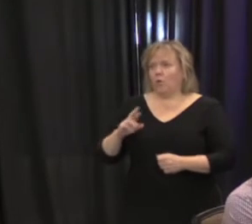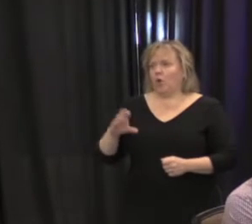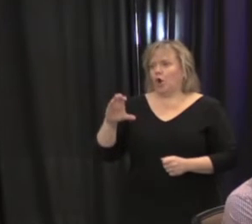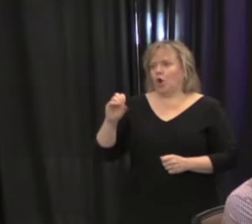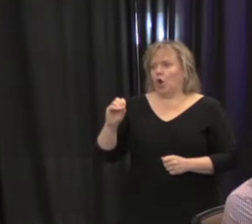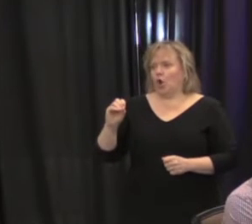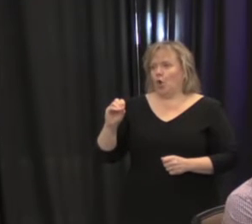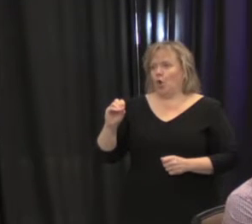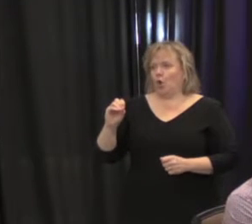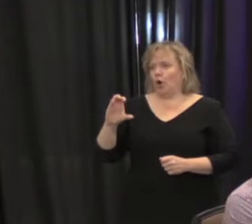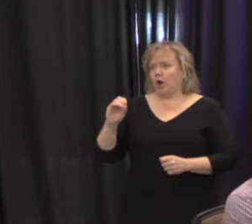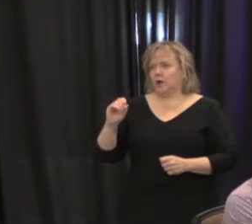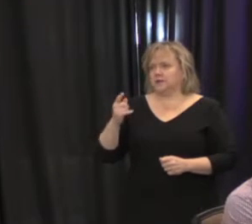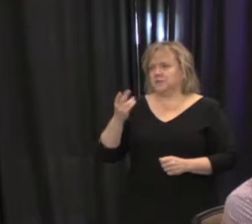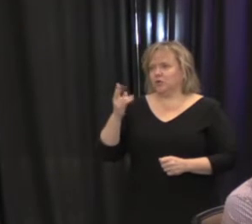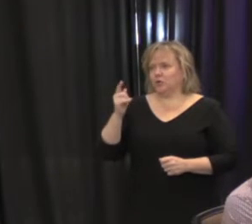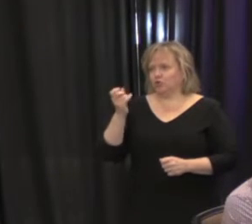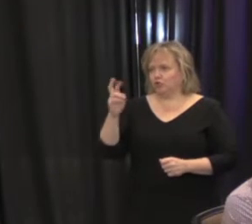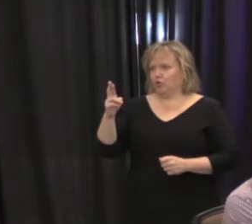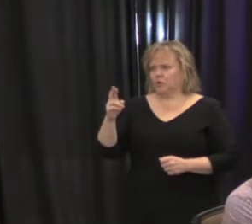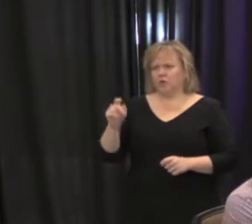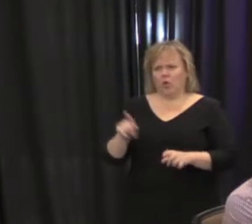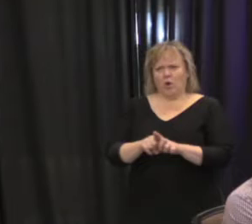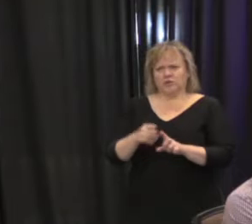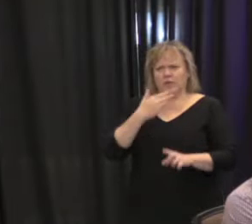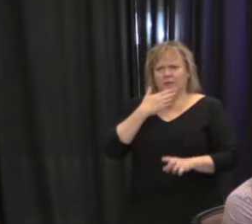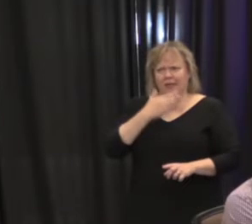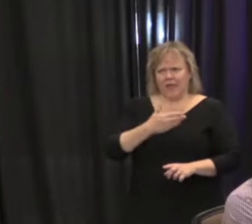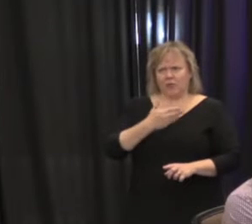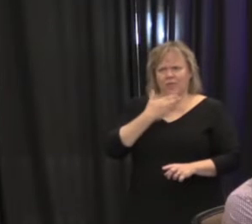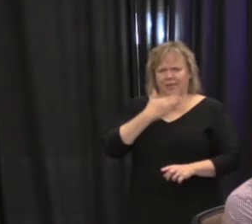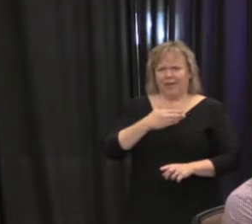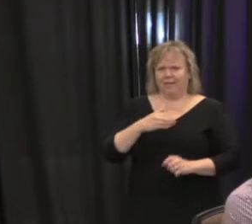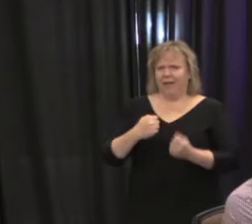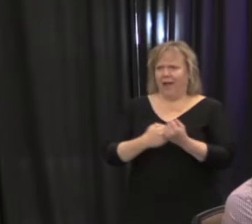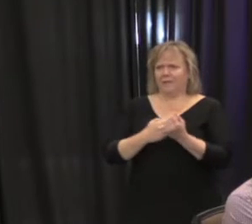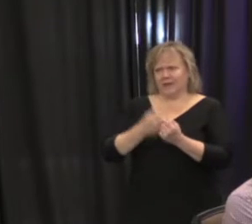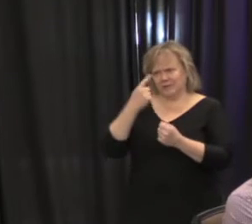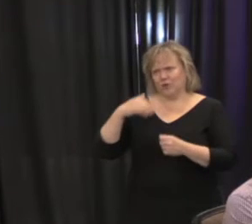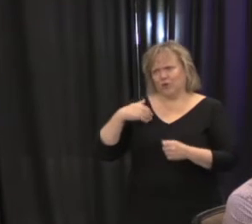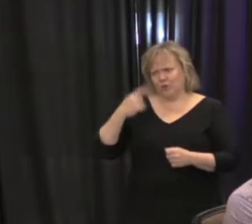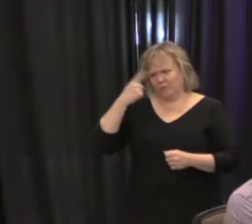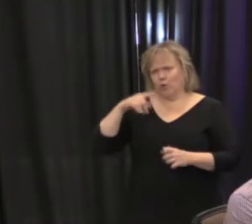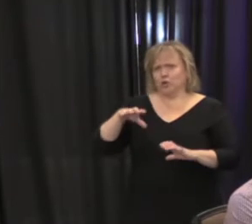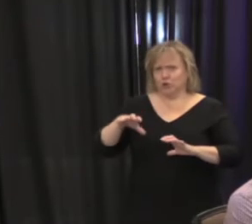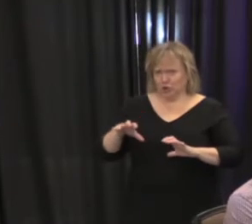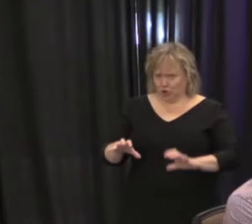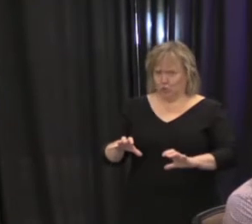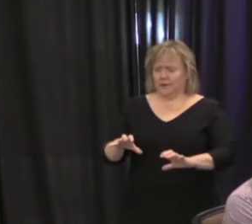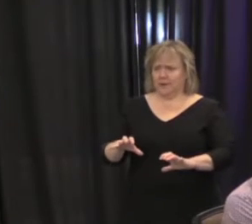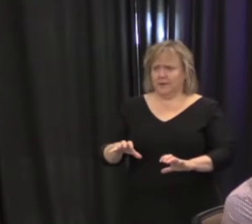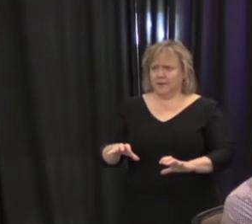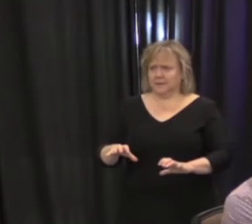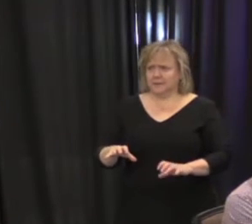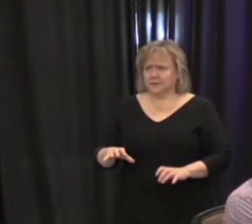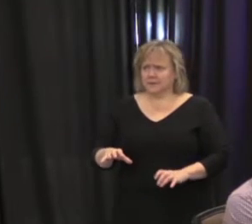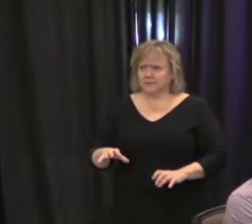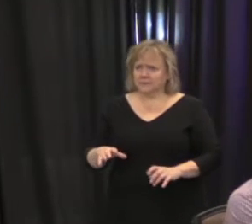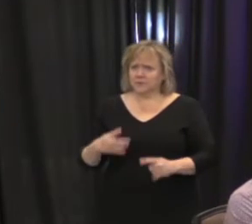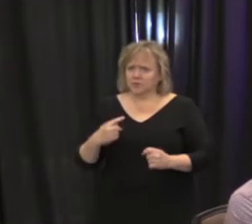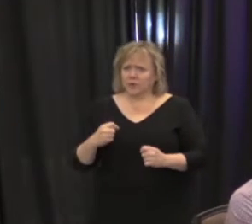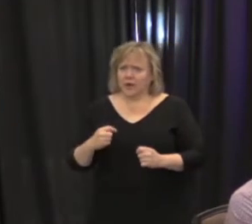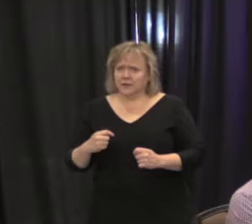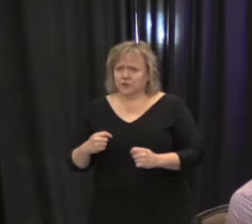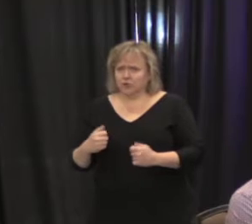co-conspirator, and also thank you and thank Advocates for Youth for really showing up in the fight against